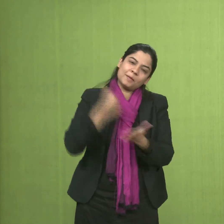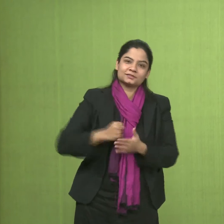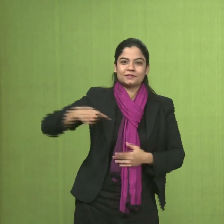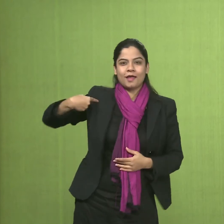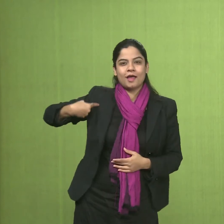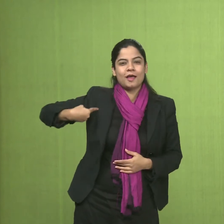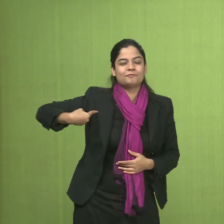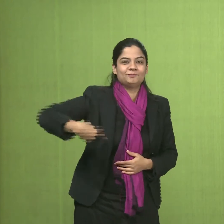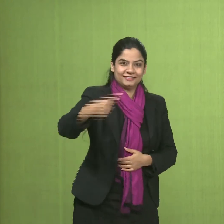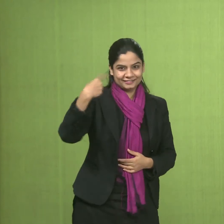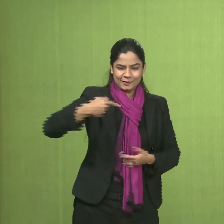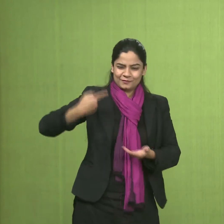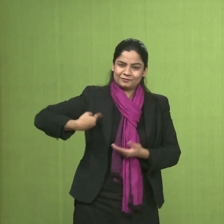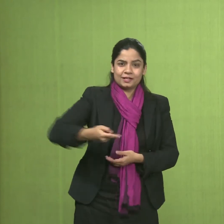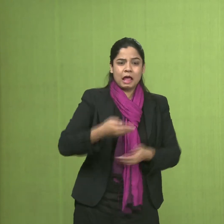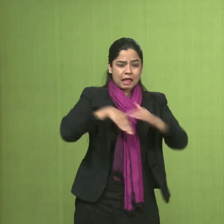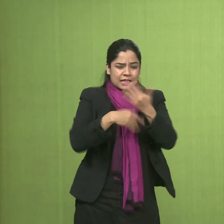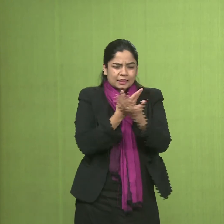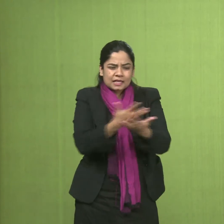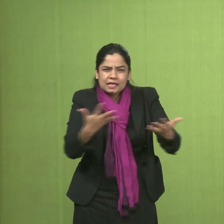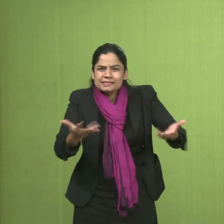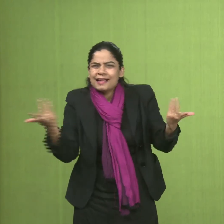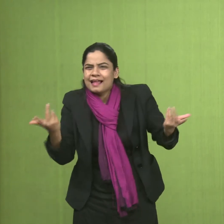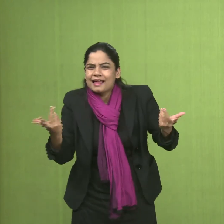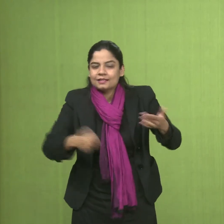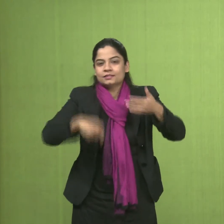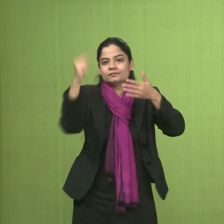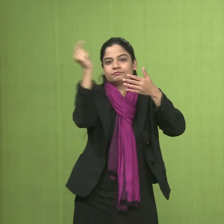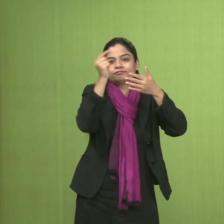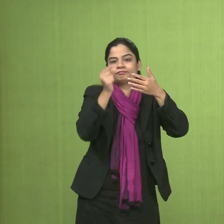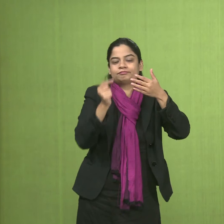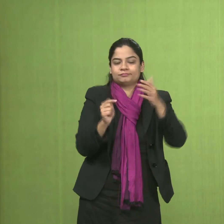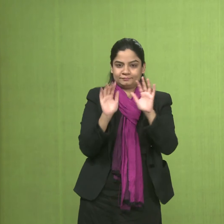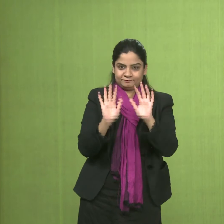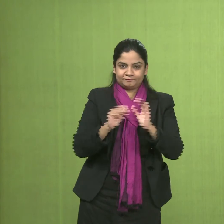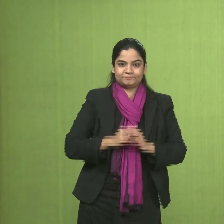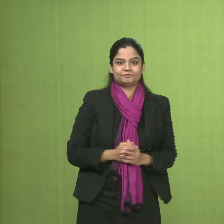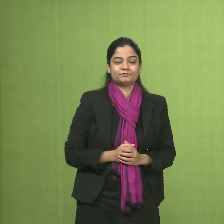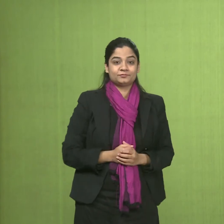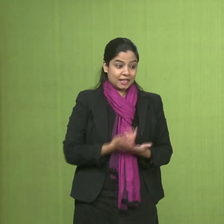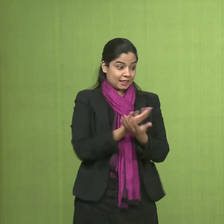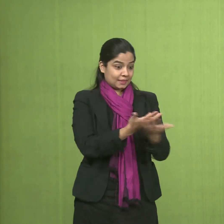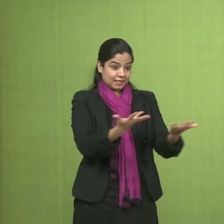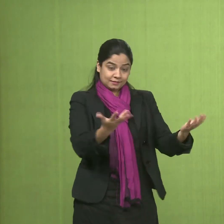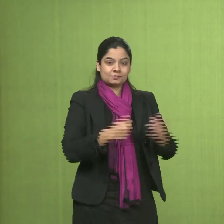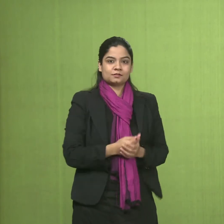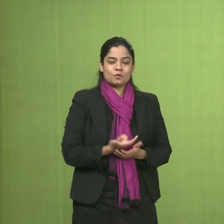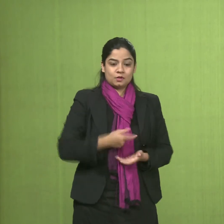Everyone uses different household equipments every day in the house. Let me explain you what all things we use.